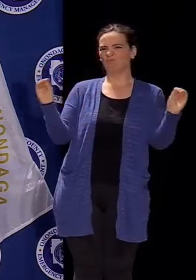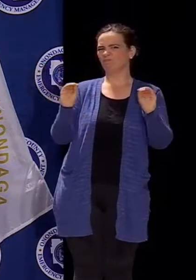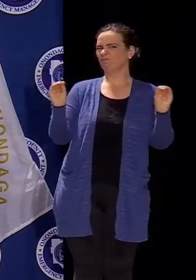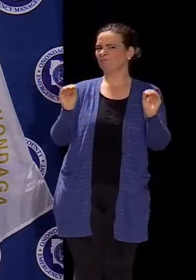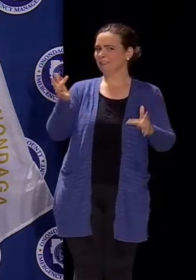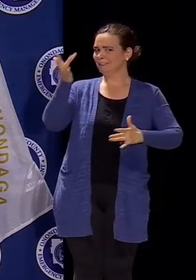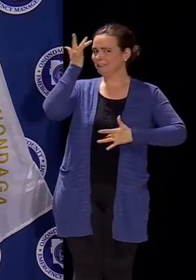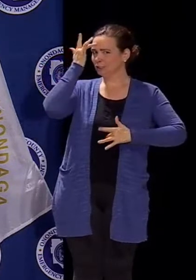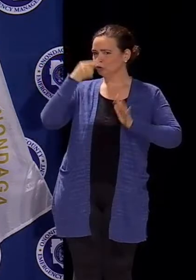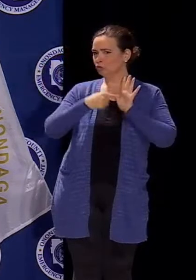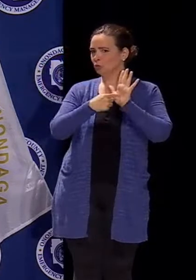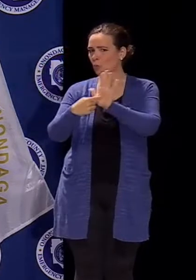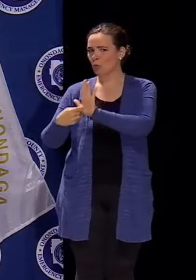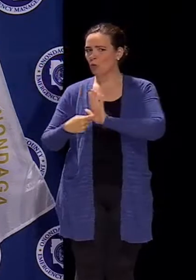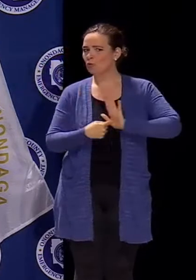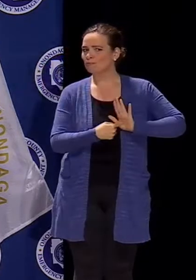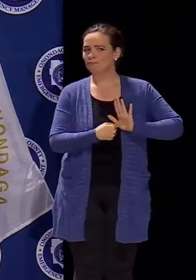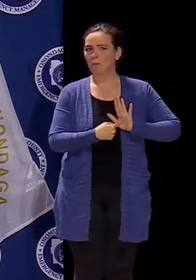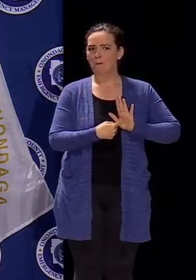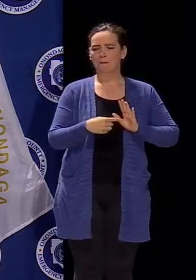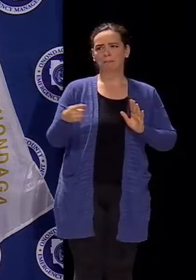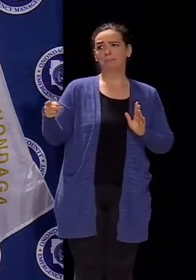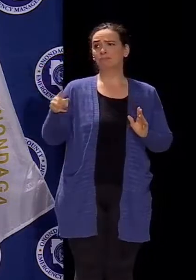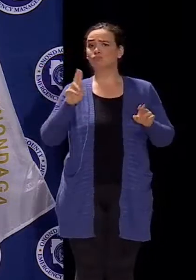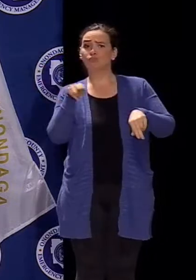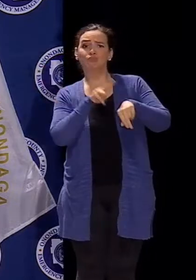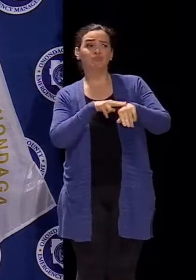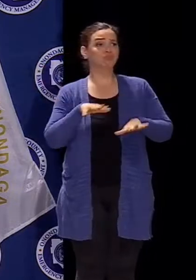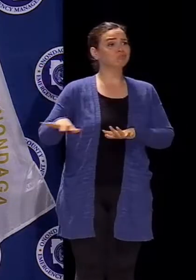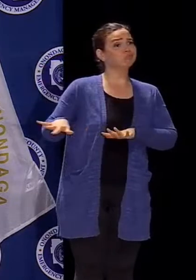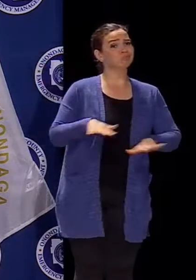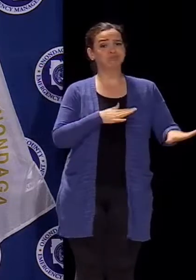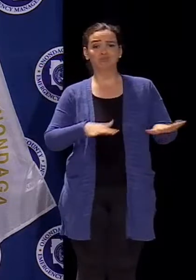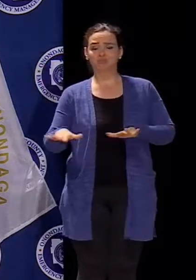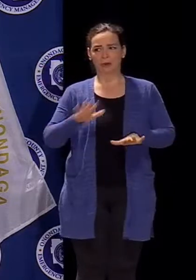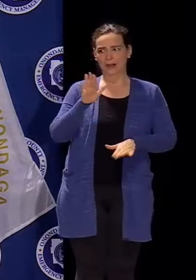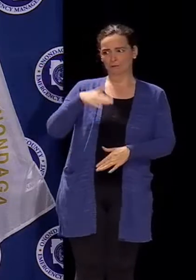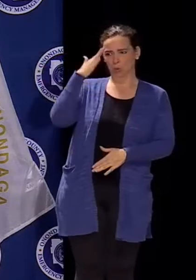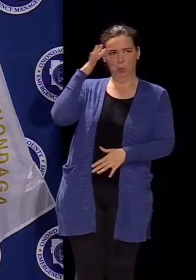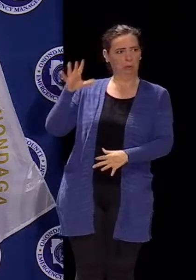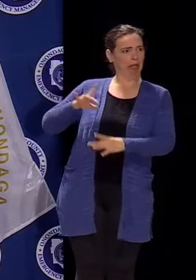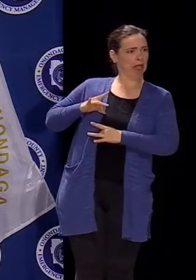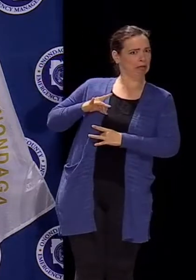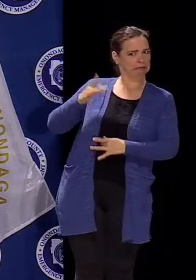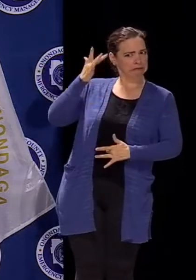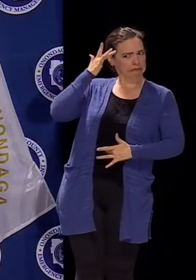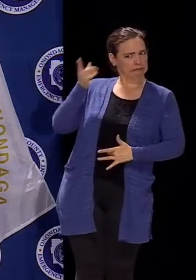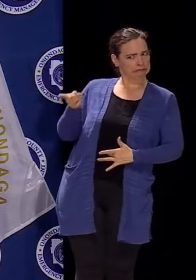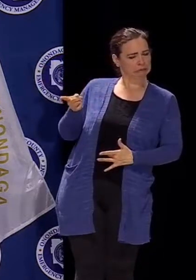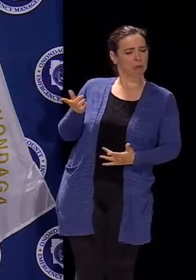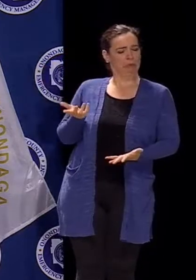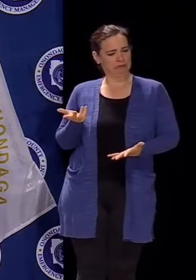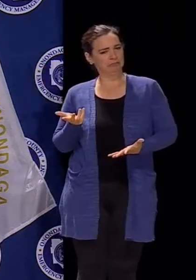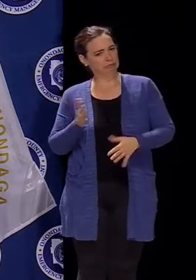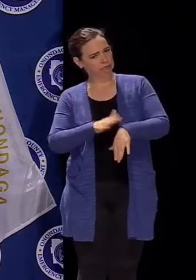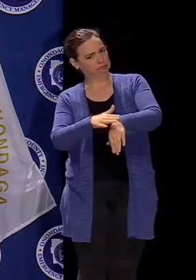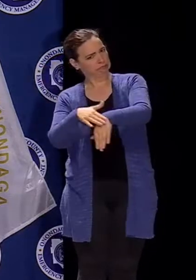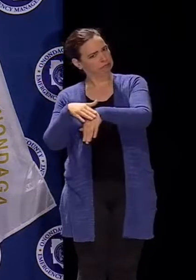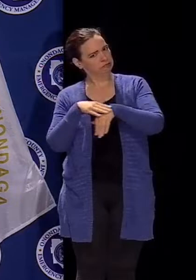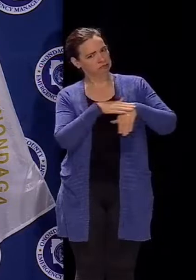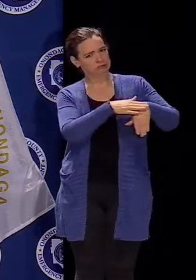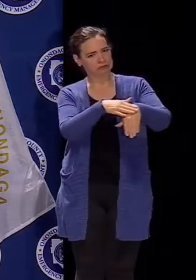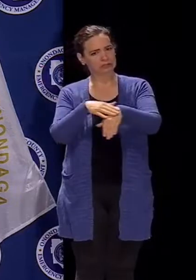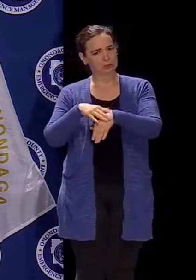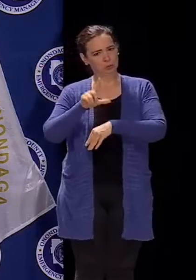are folks that are getting tested just because they wanted to. They weren't symptomatic, and